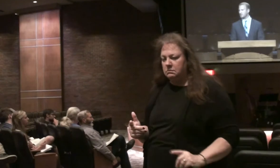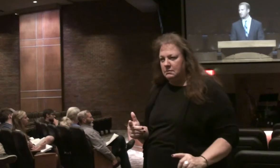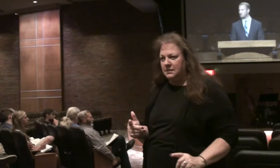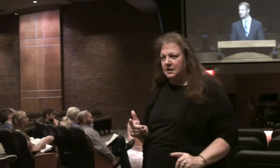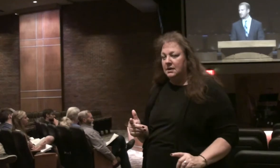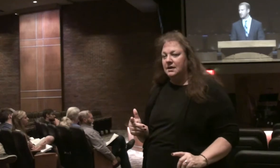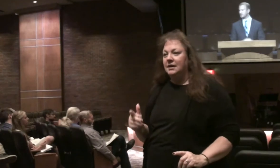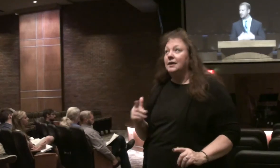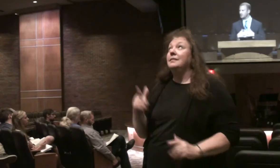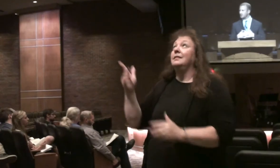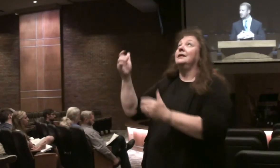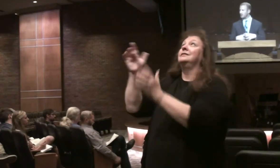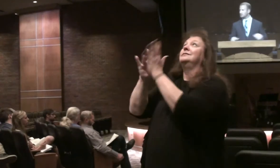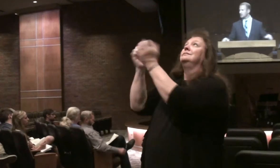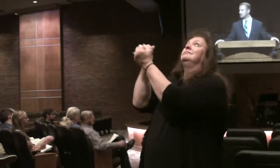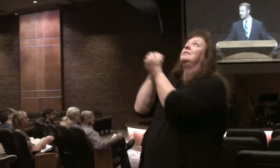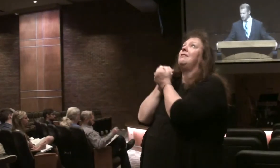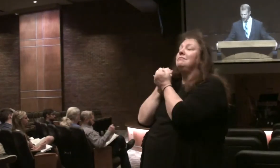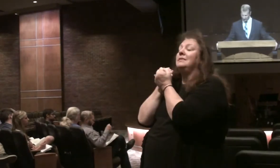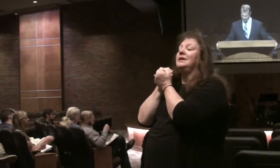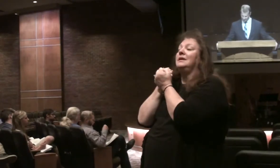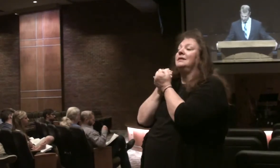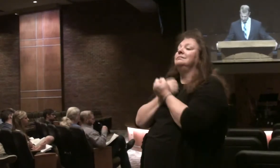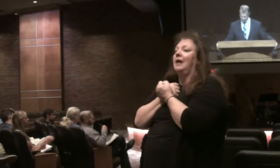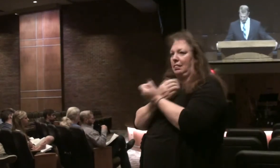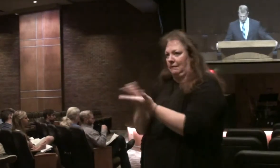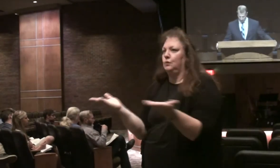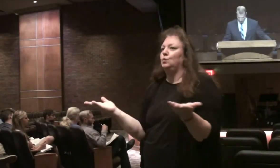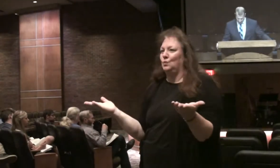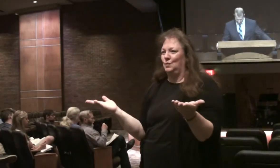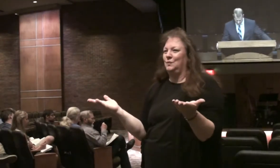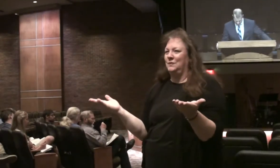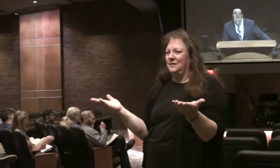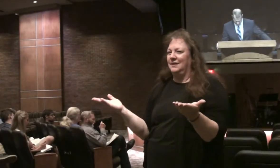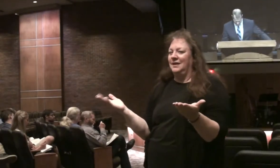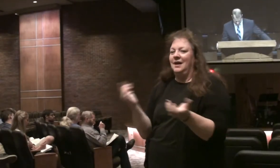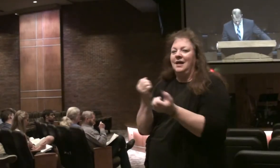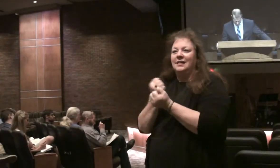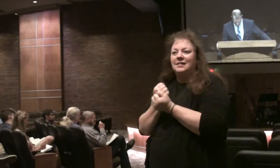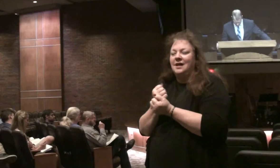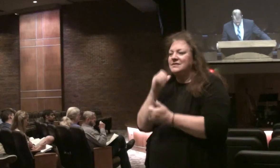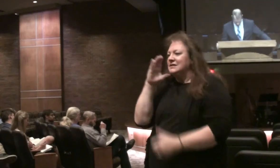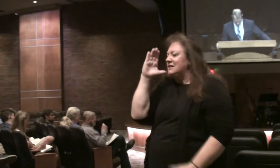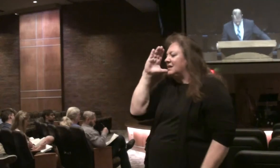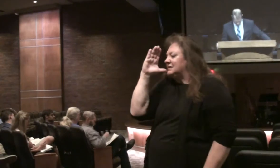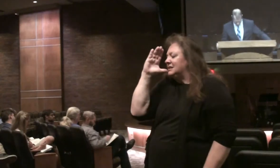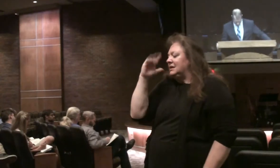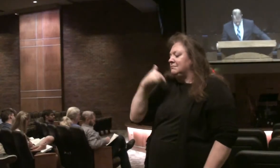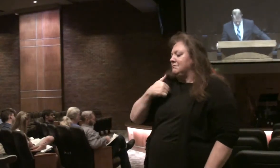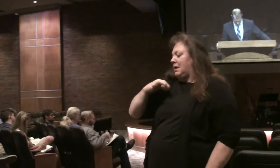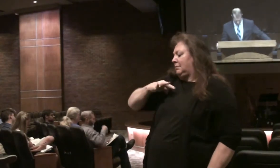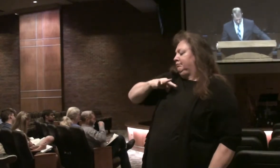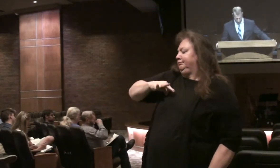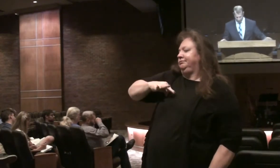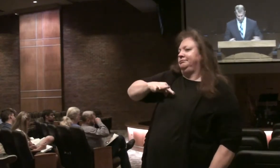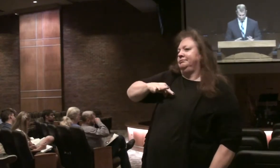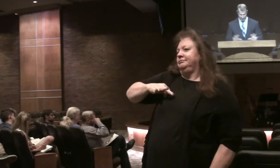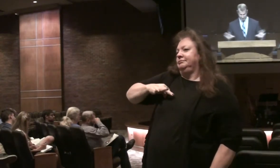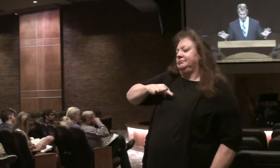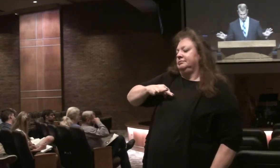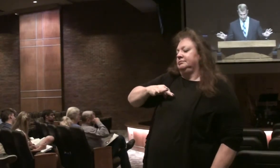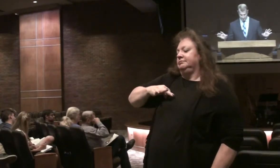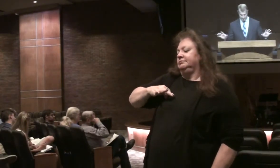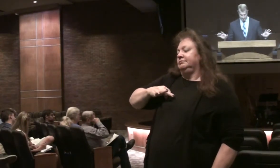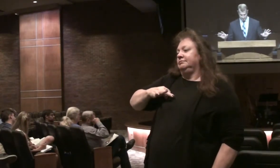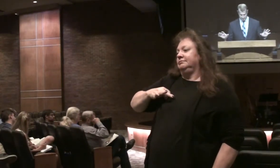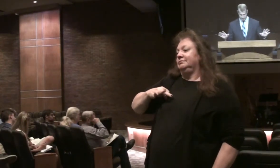on the love that we've experienced and trusted in Christ? Love does not seek its own. You know, and it